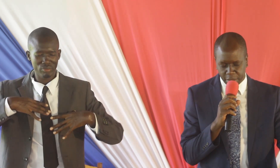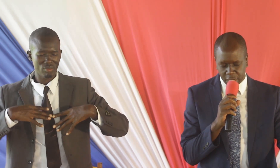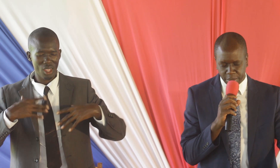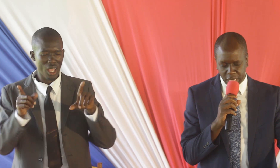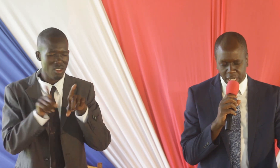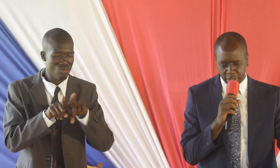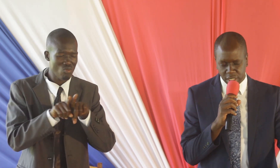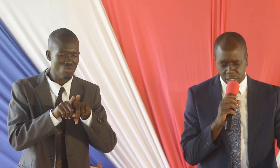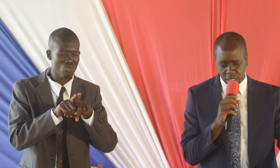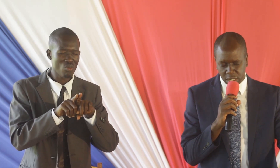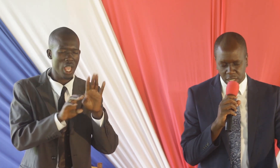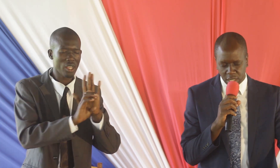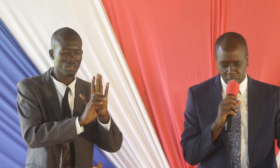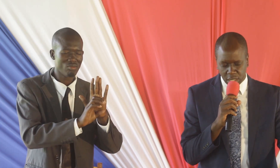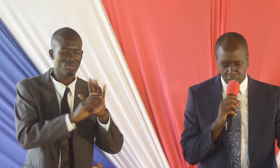Pastor Albert and many others,